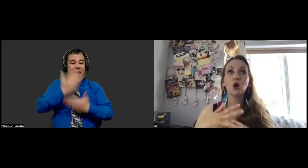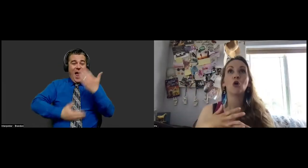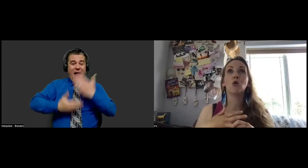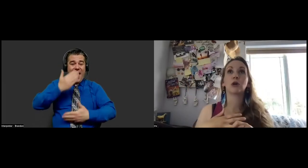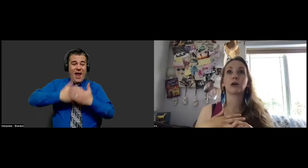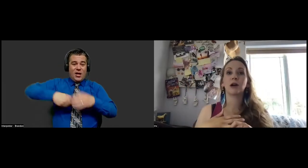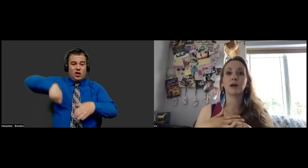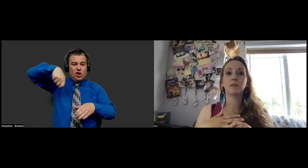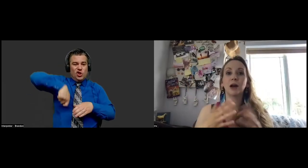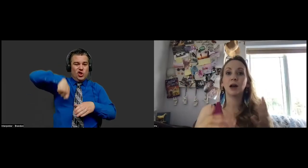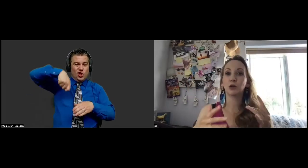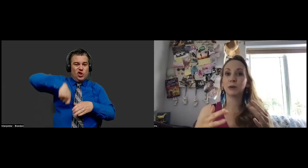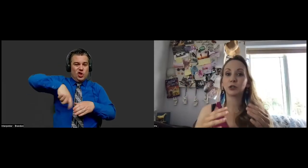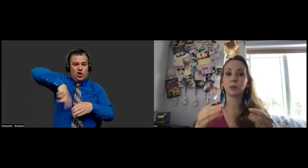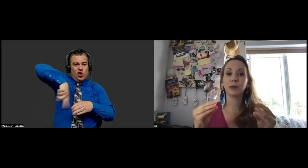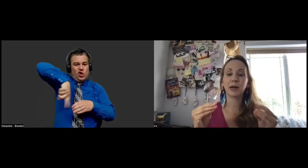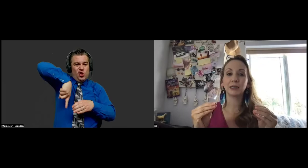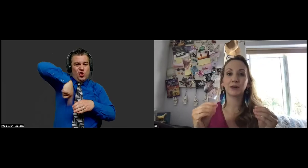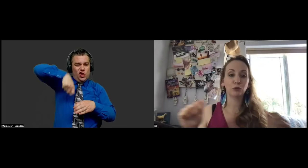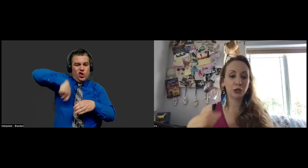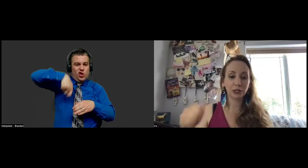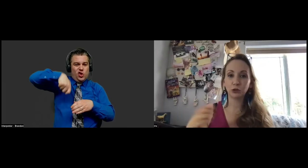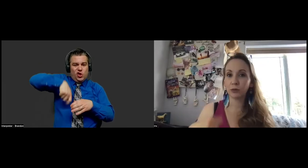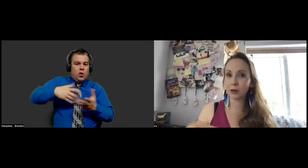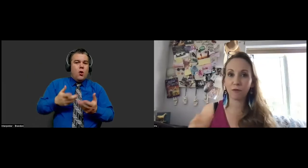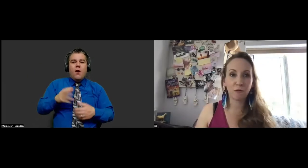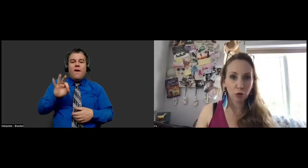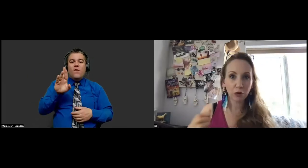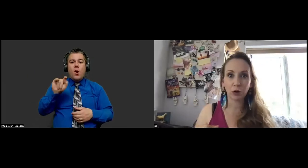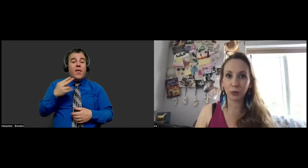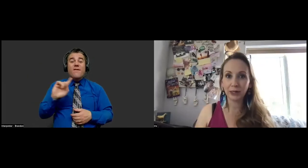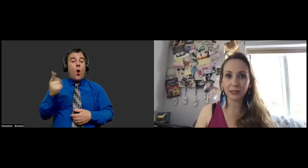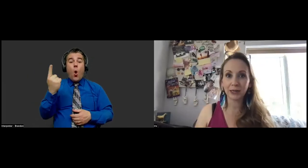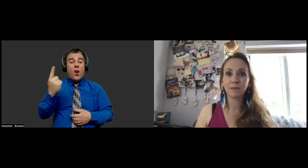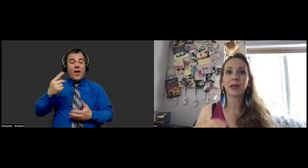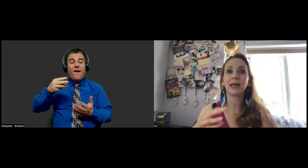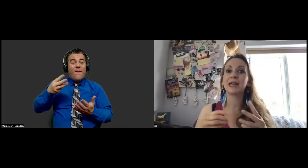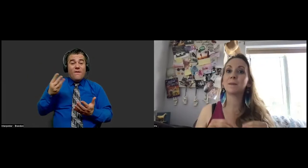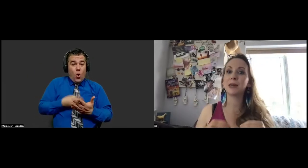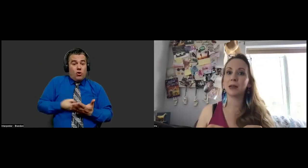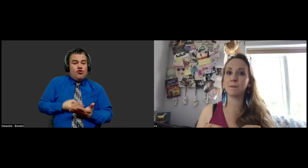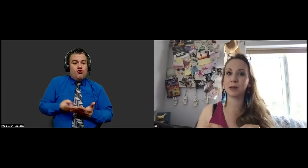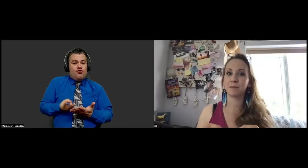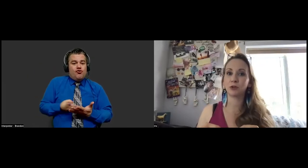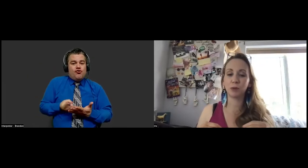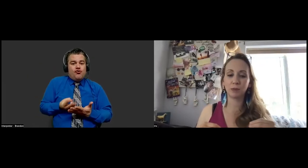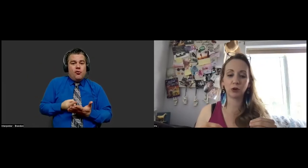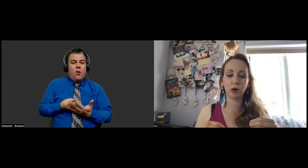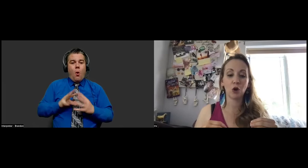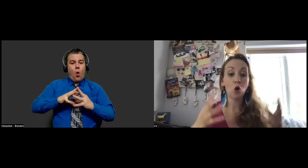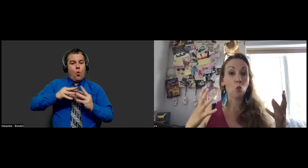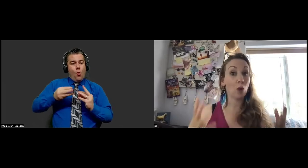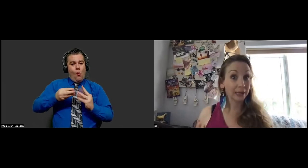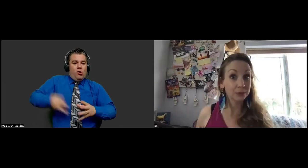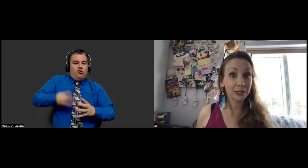frothers or a little mixer, because if you just do it with like a fork or a whisk, it can be clumpy. So people are